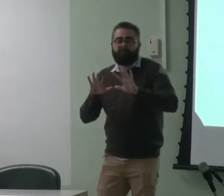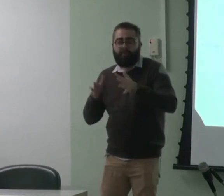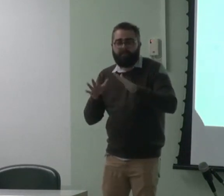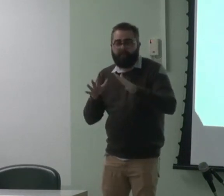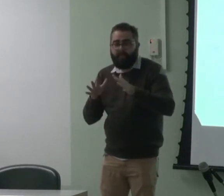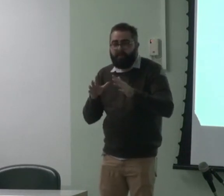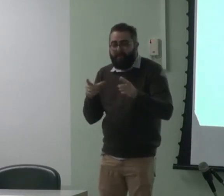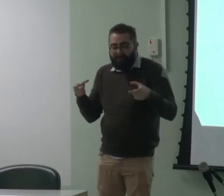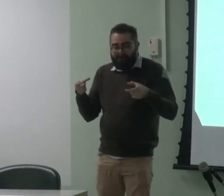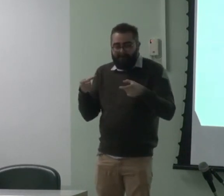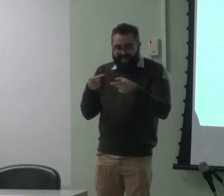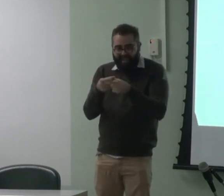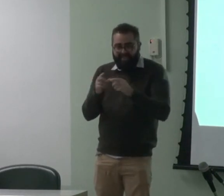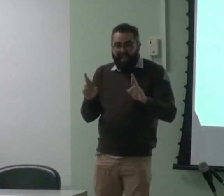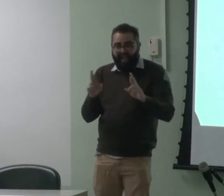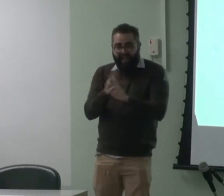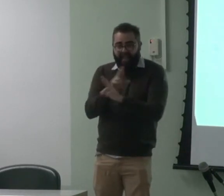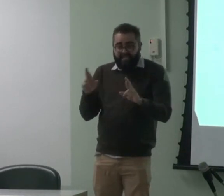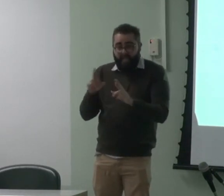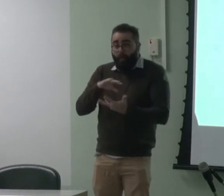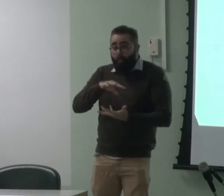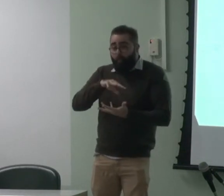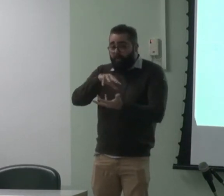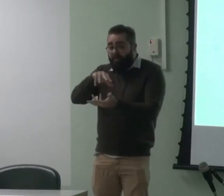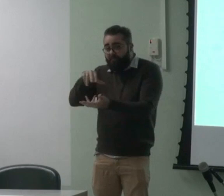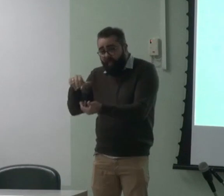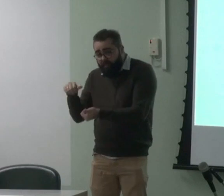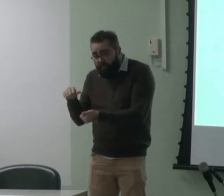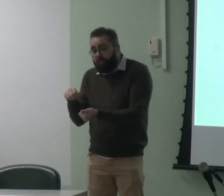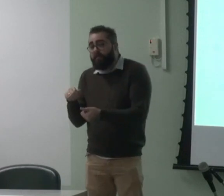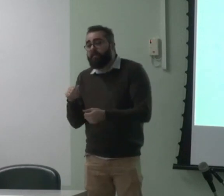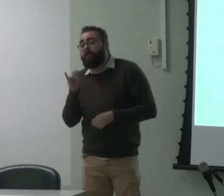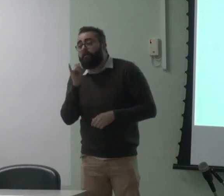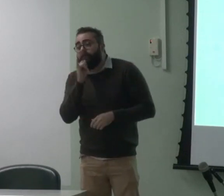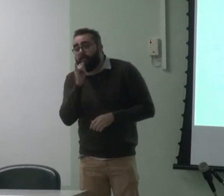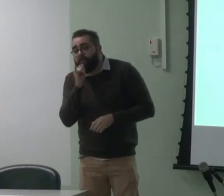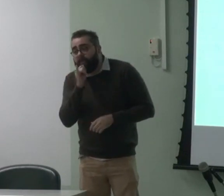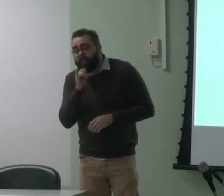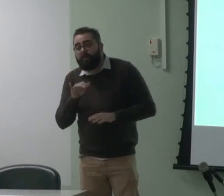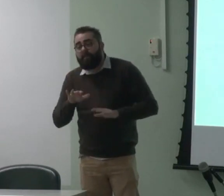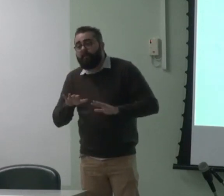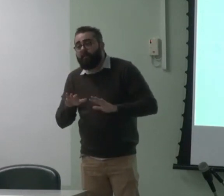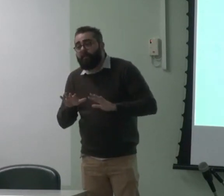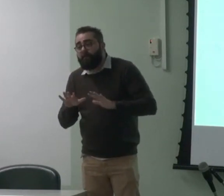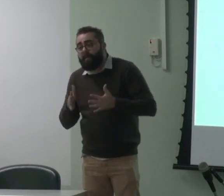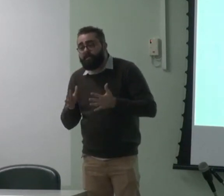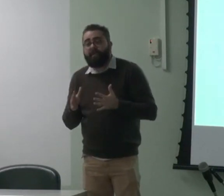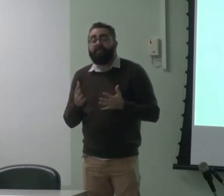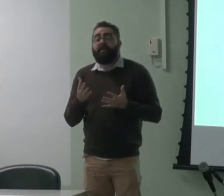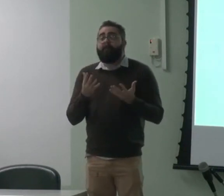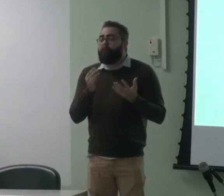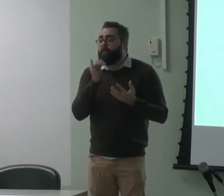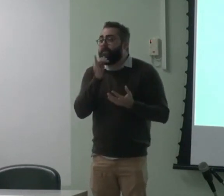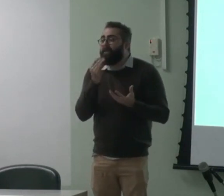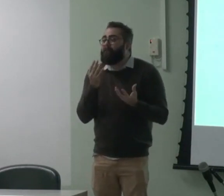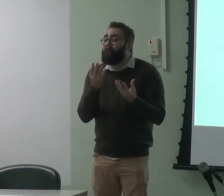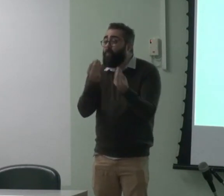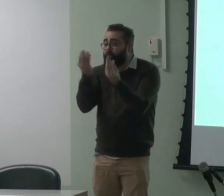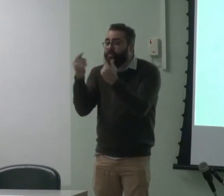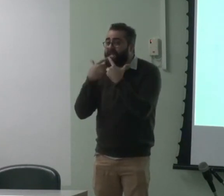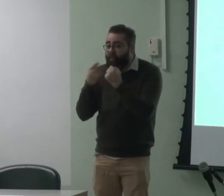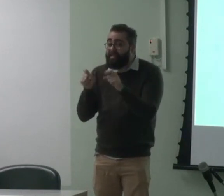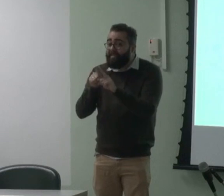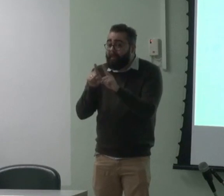dependencies which may sound at least provocative to many linguists and especially typologists.